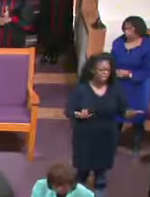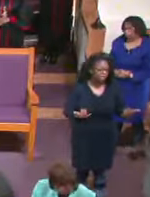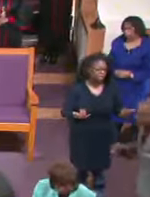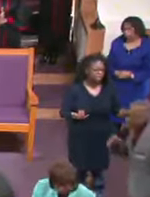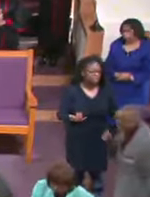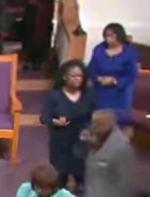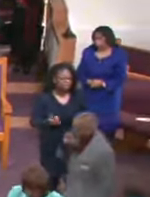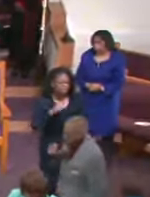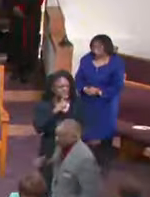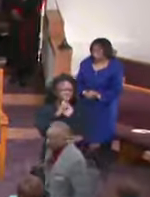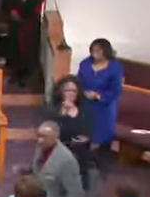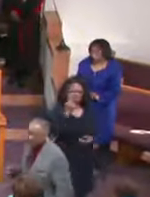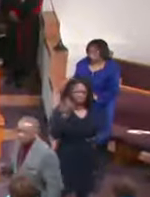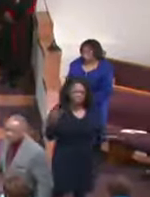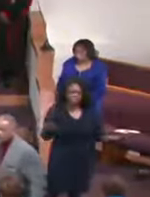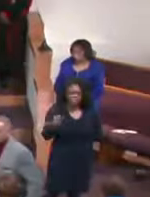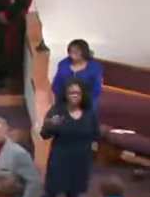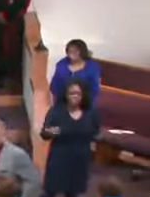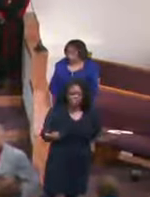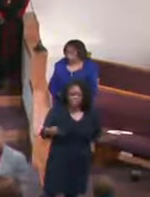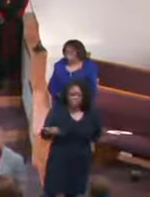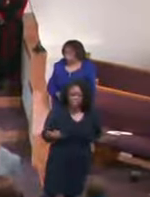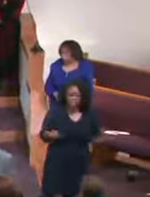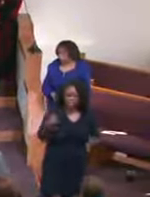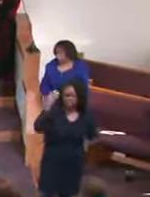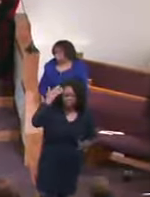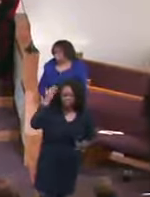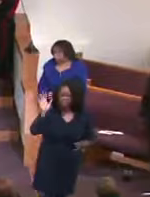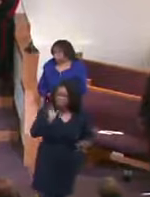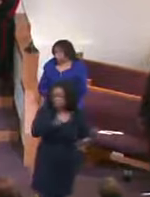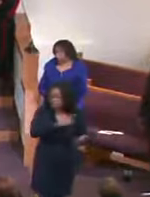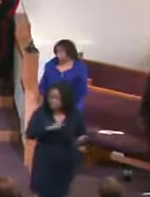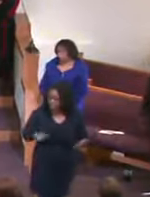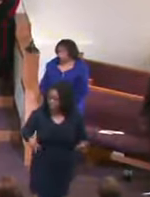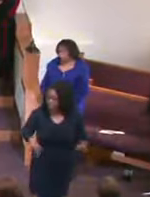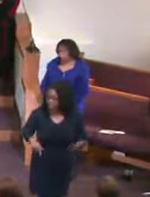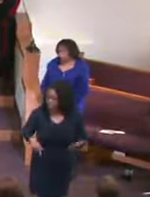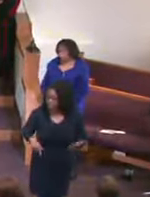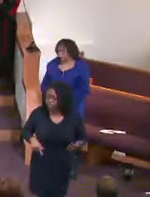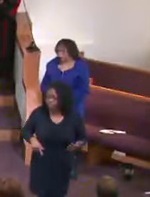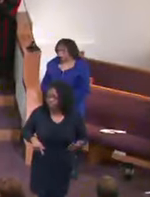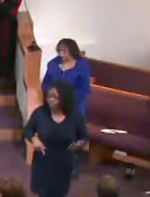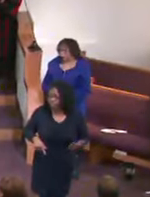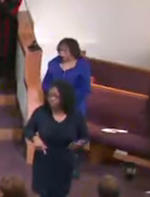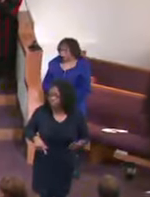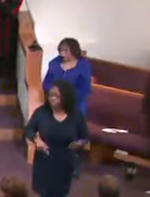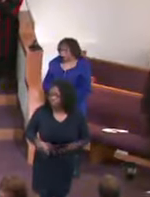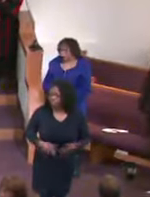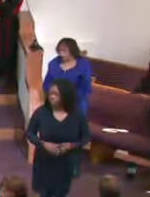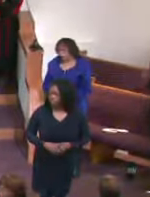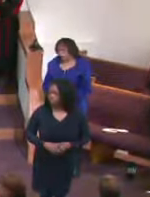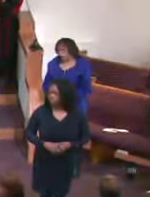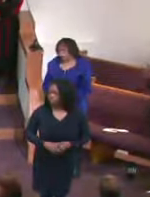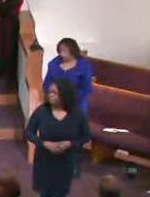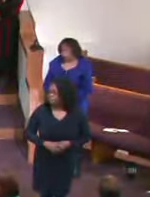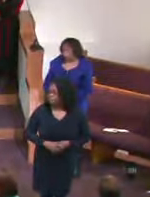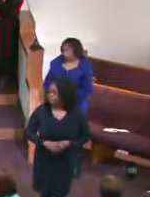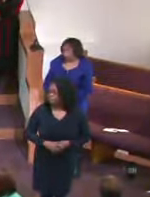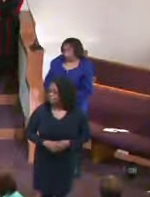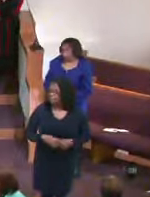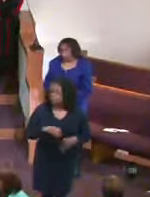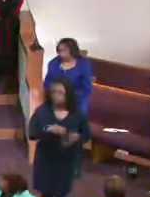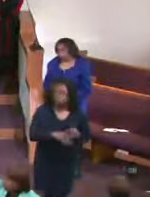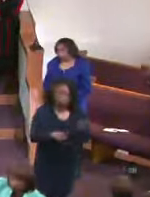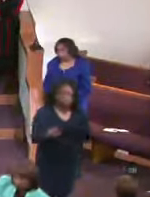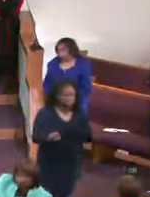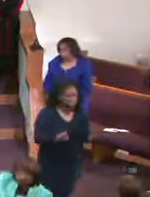Is there one here today who did not know the Lord and the forgiveness of your